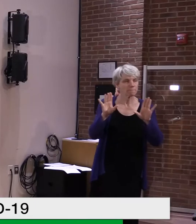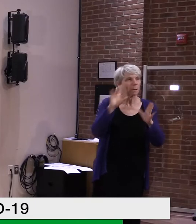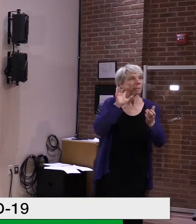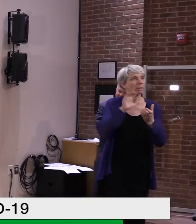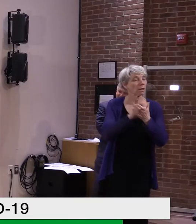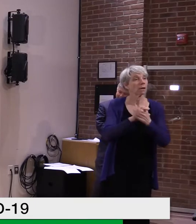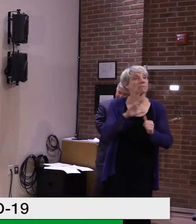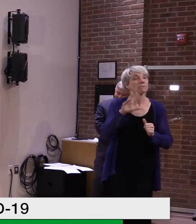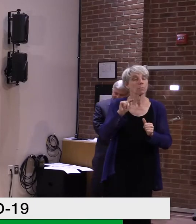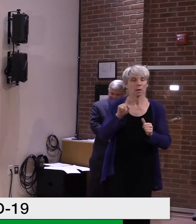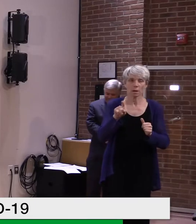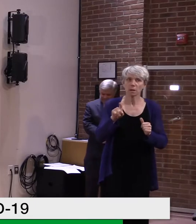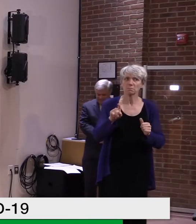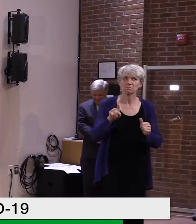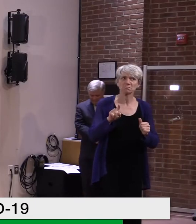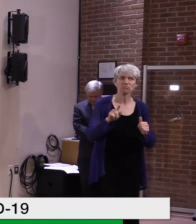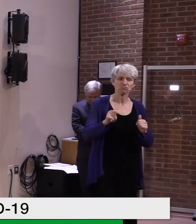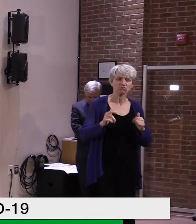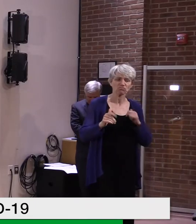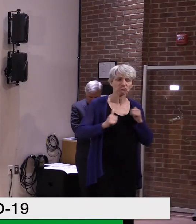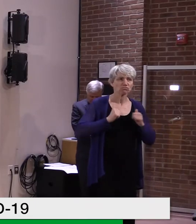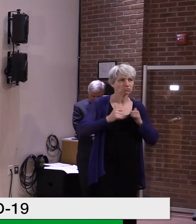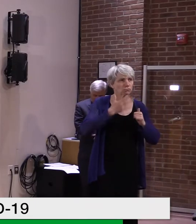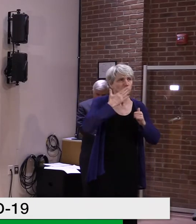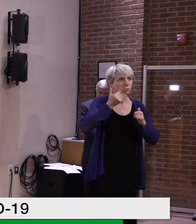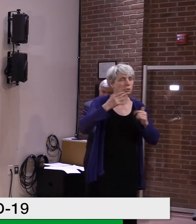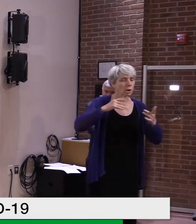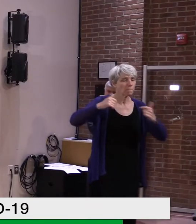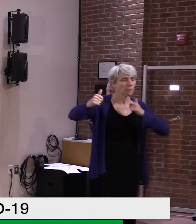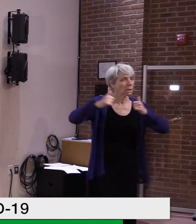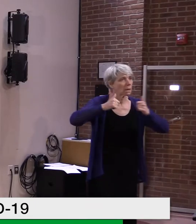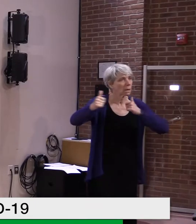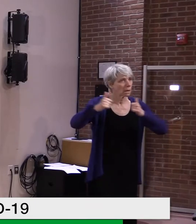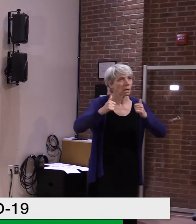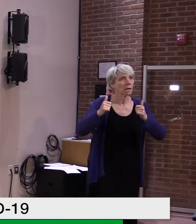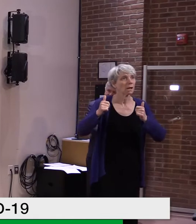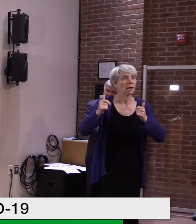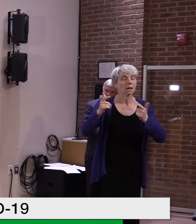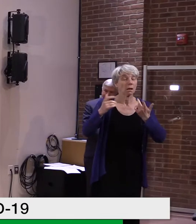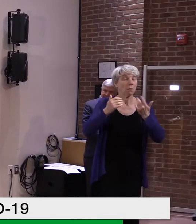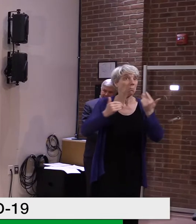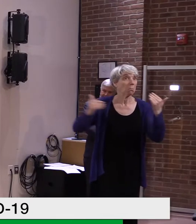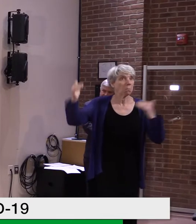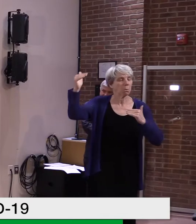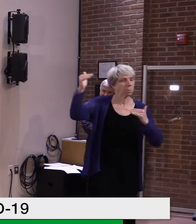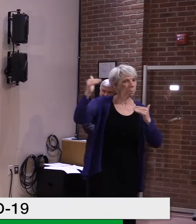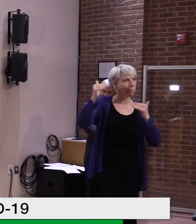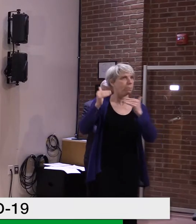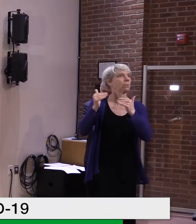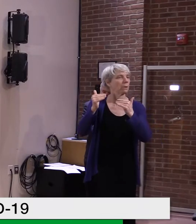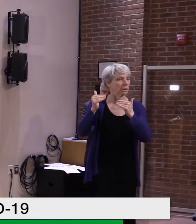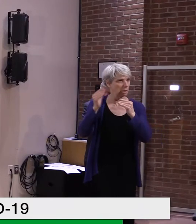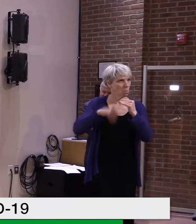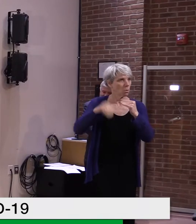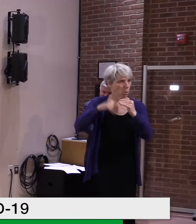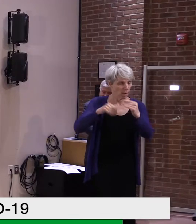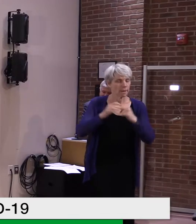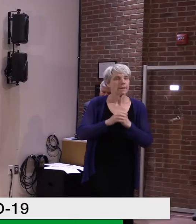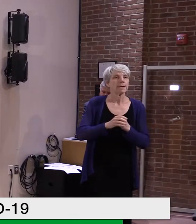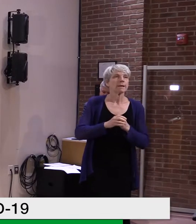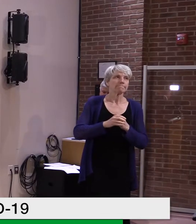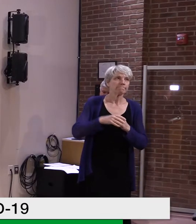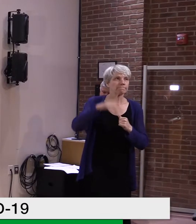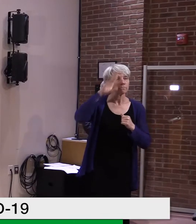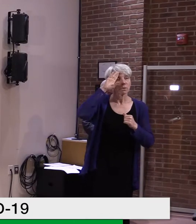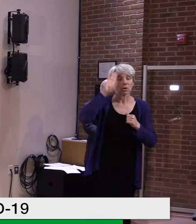in competing with New Hampshire. I think we've narrowed the gap significantly, but we're going to have